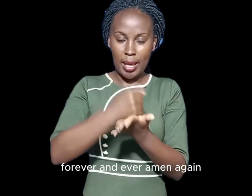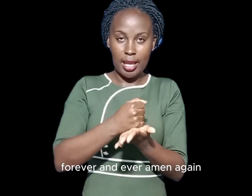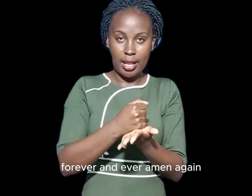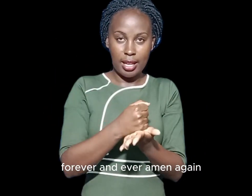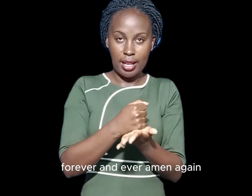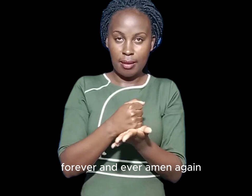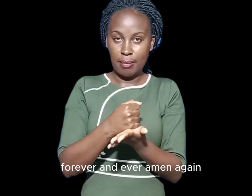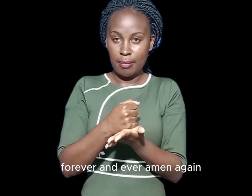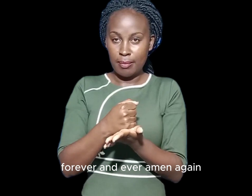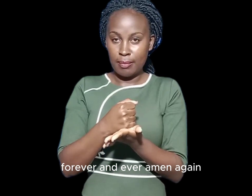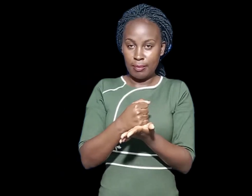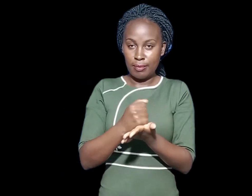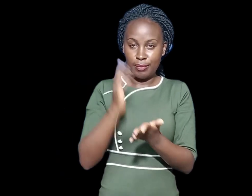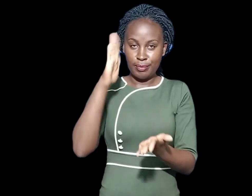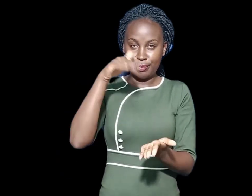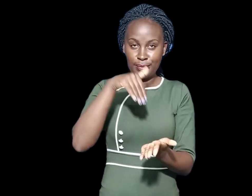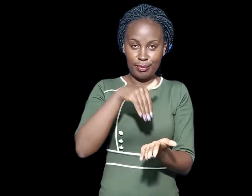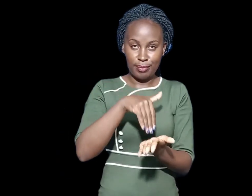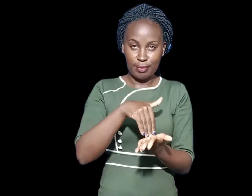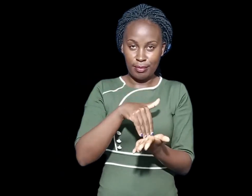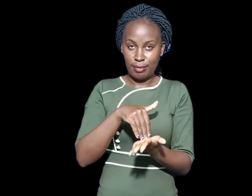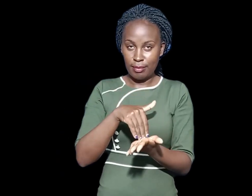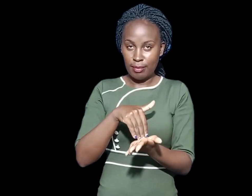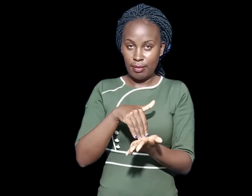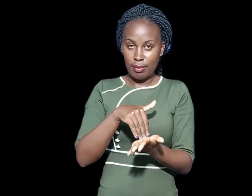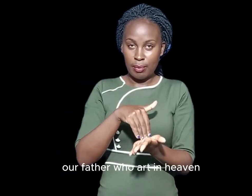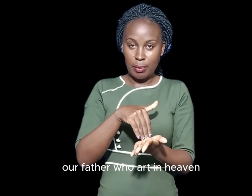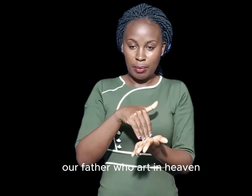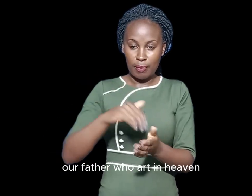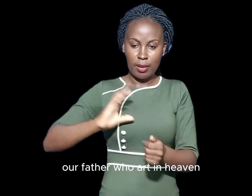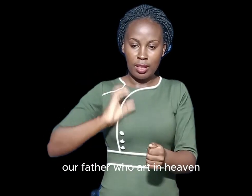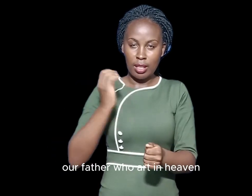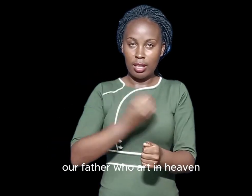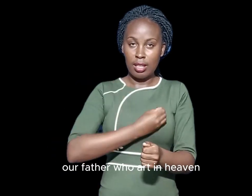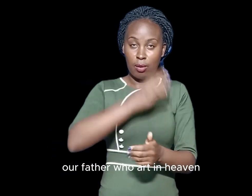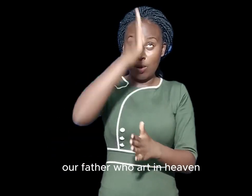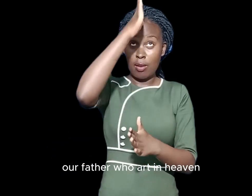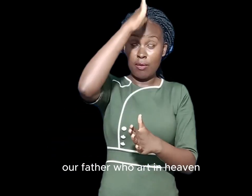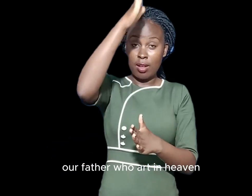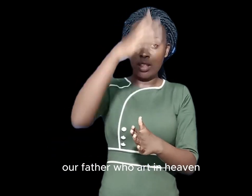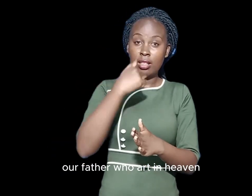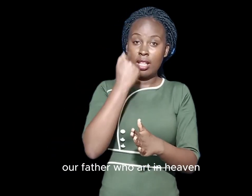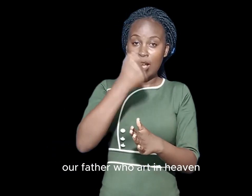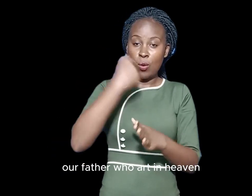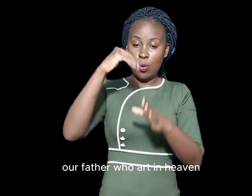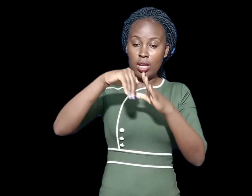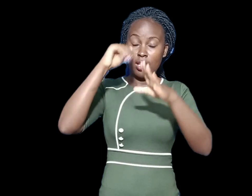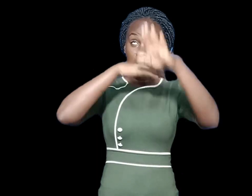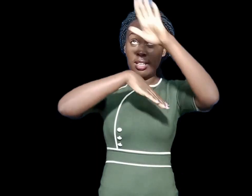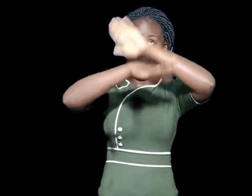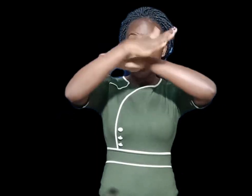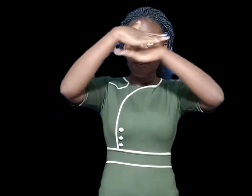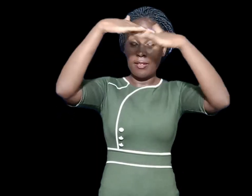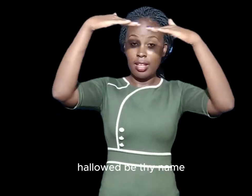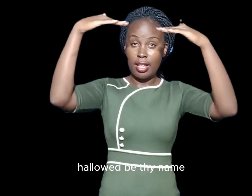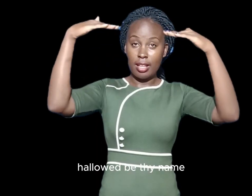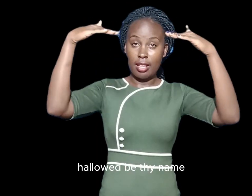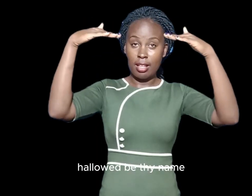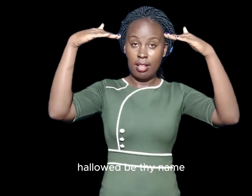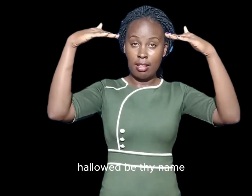again our father who art in heaven hallowed be